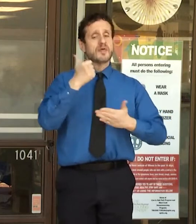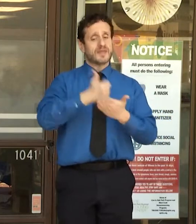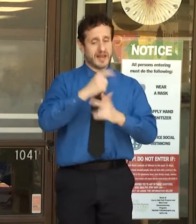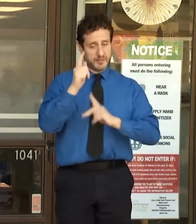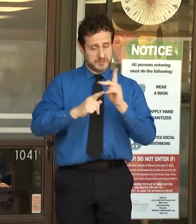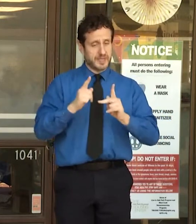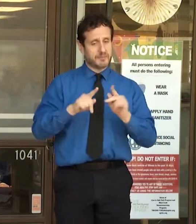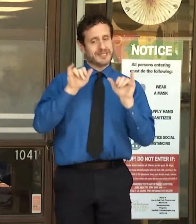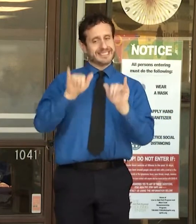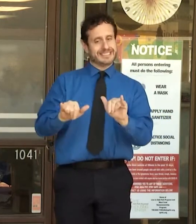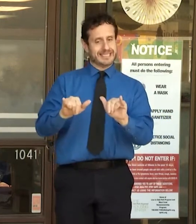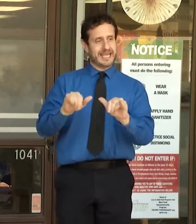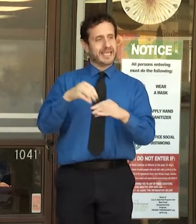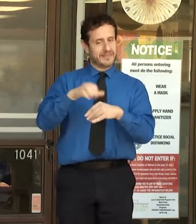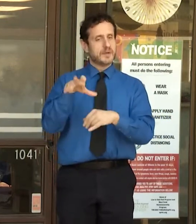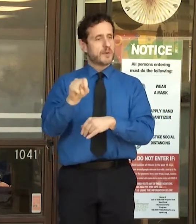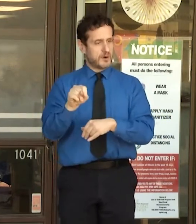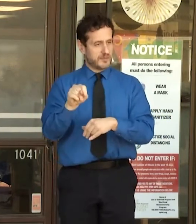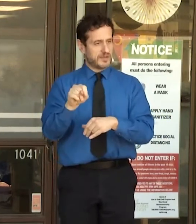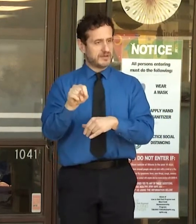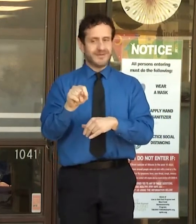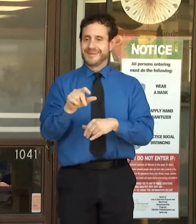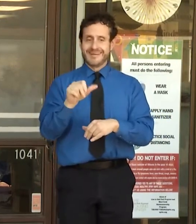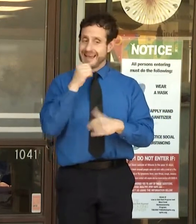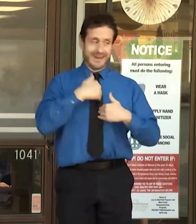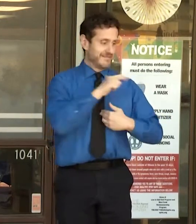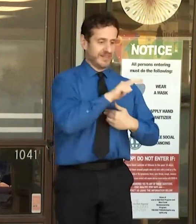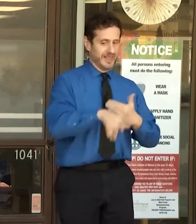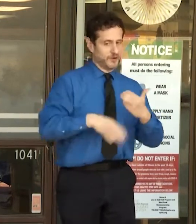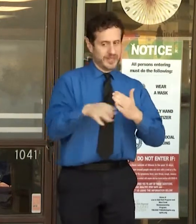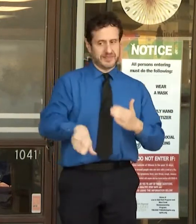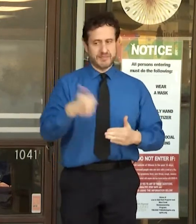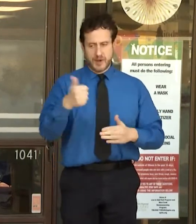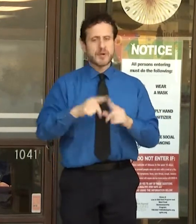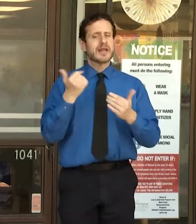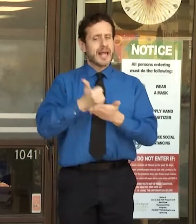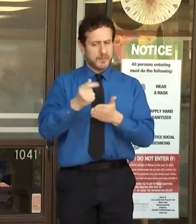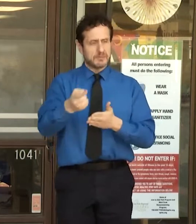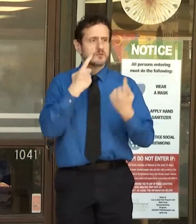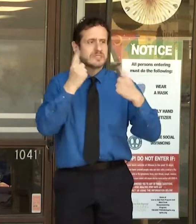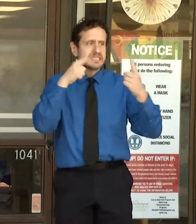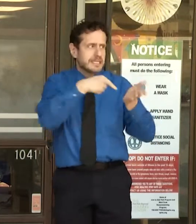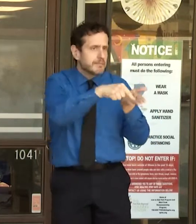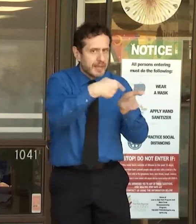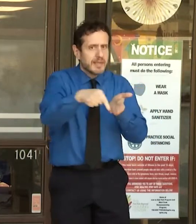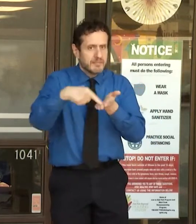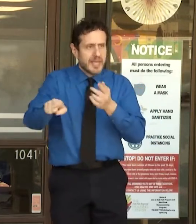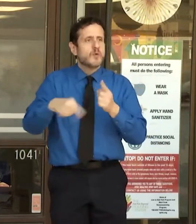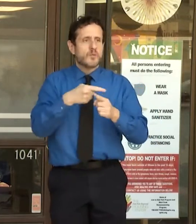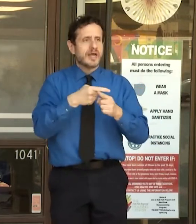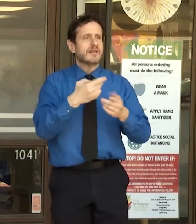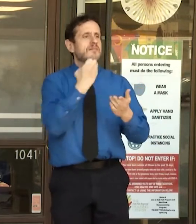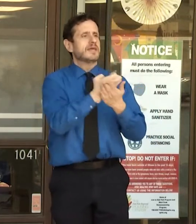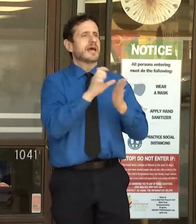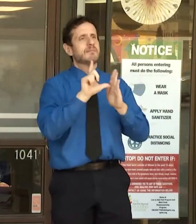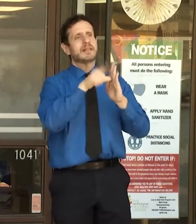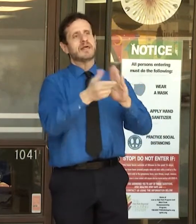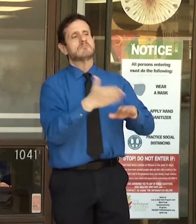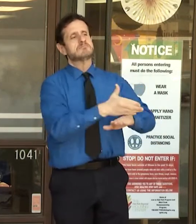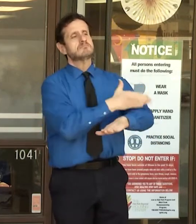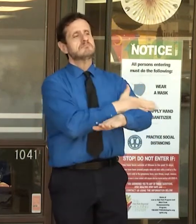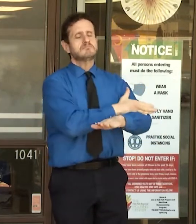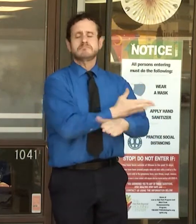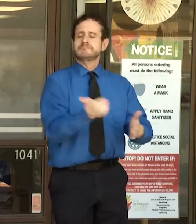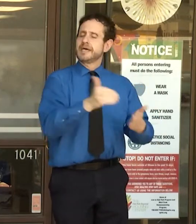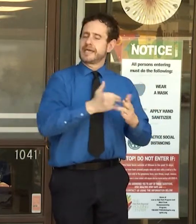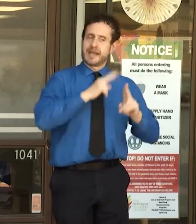this pandemic and get on their feet when times get better. So again, it's a privilege to be here and be a part of